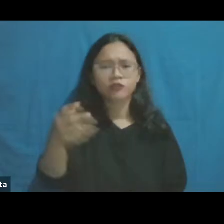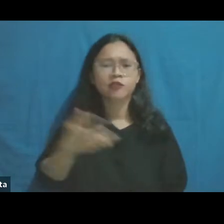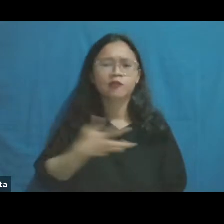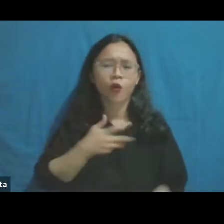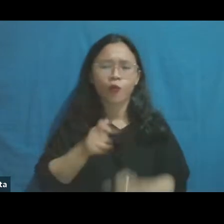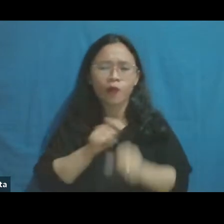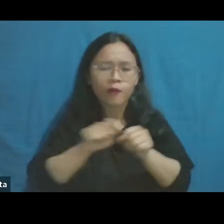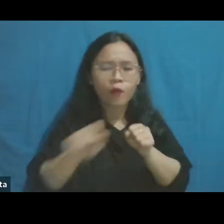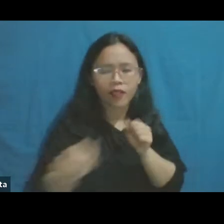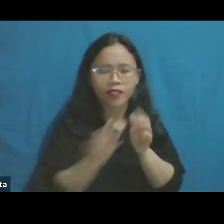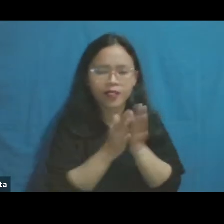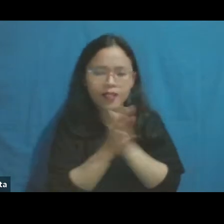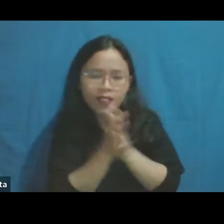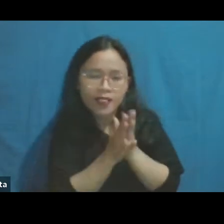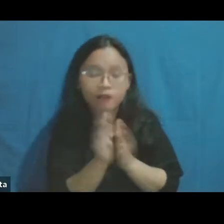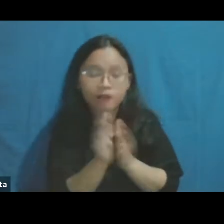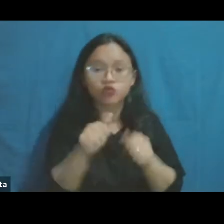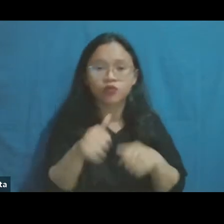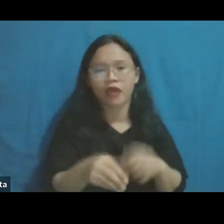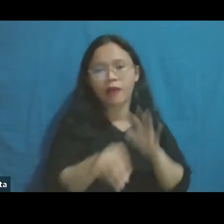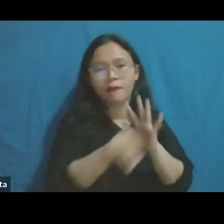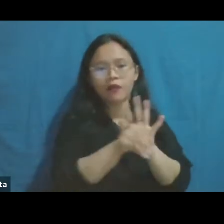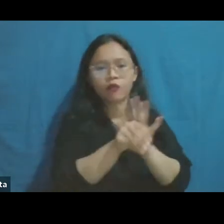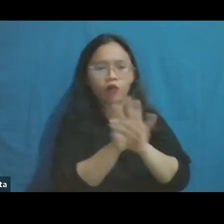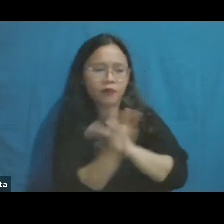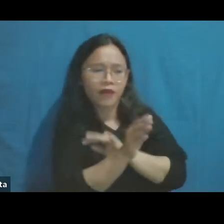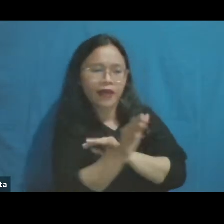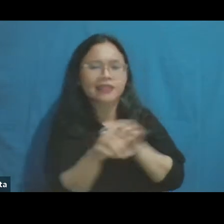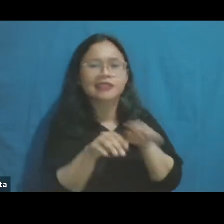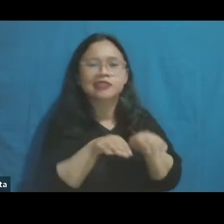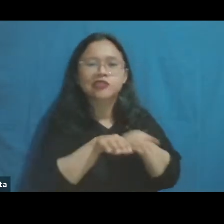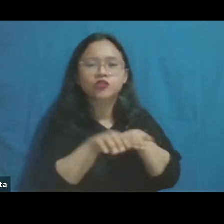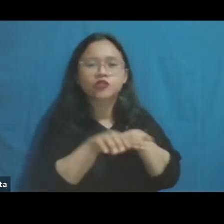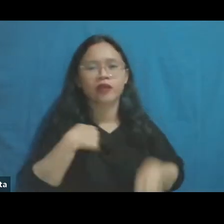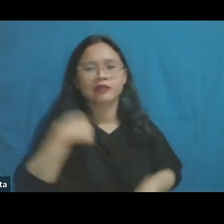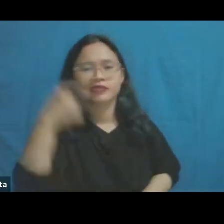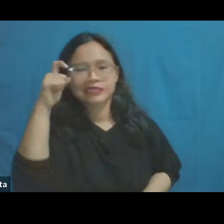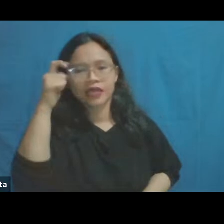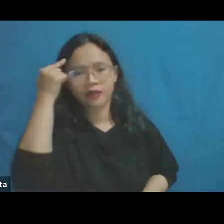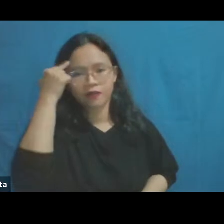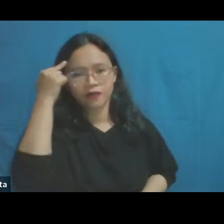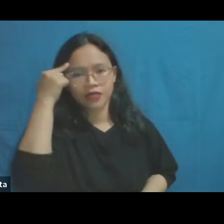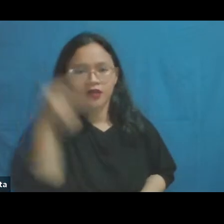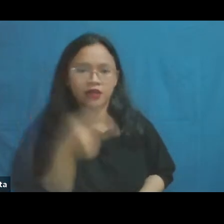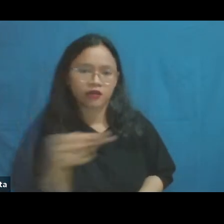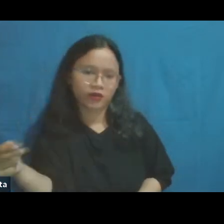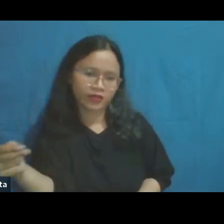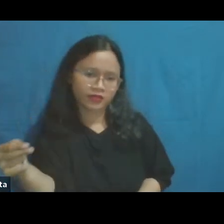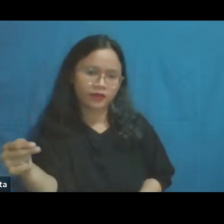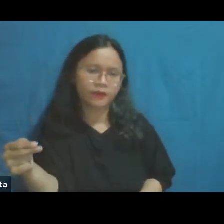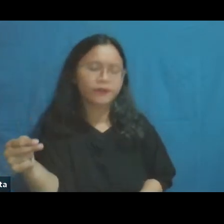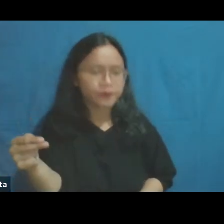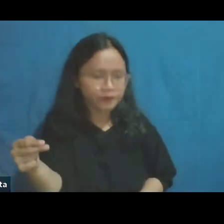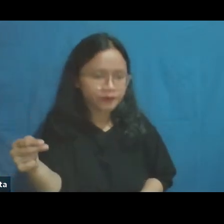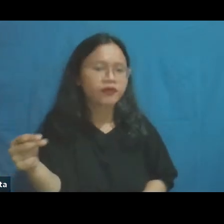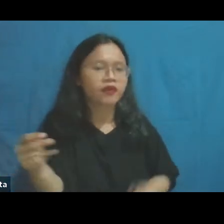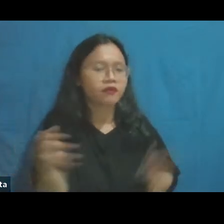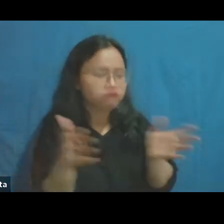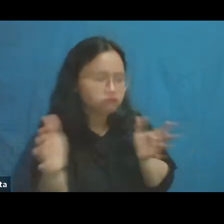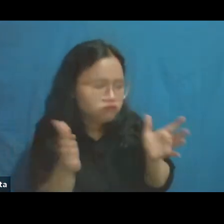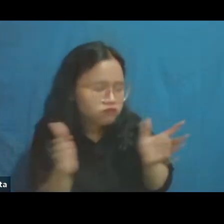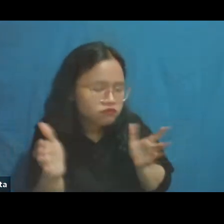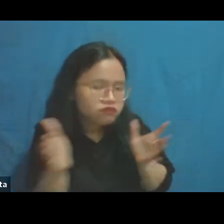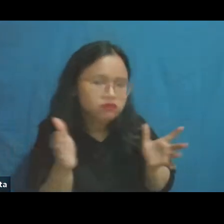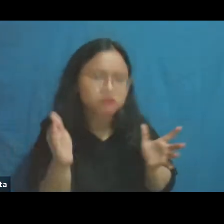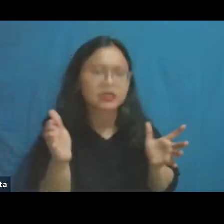Papua for who? For Indonesian, not for the West Papua. So the target, the main target